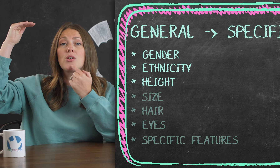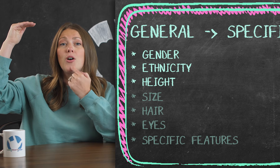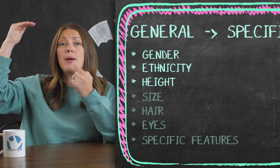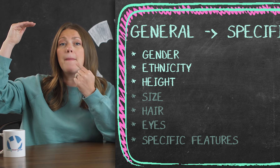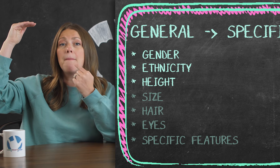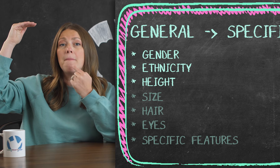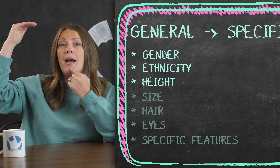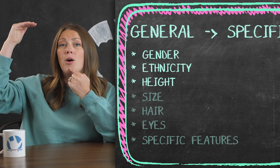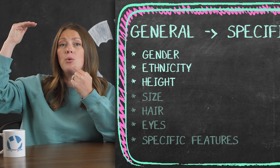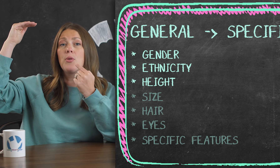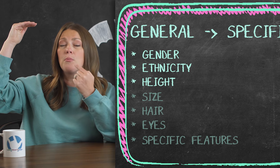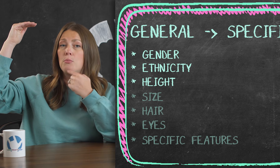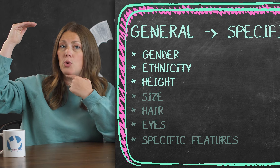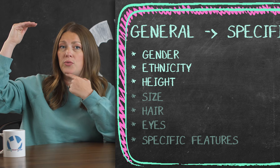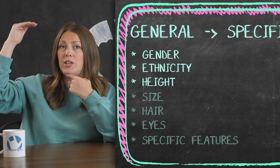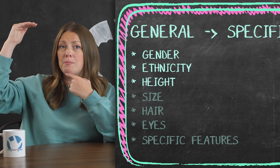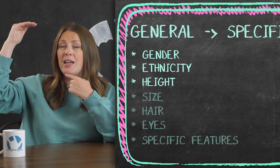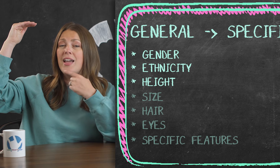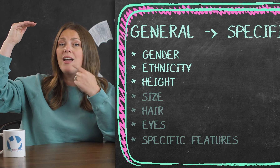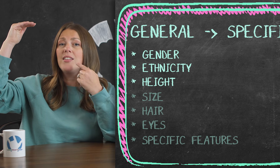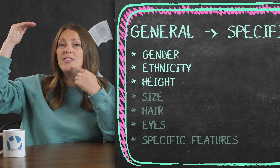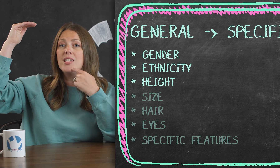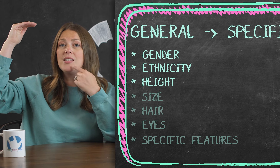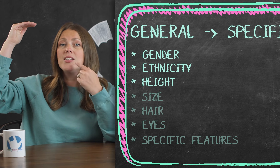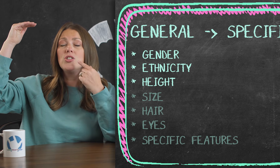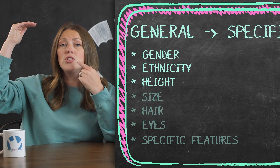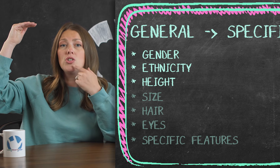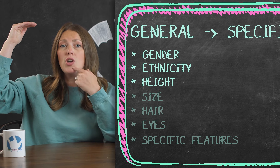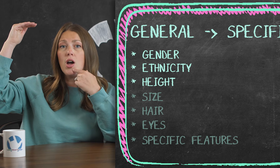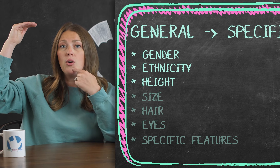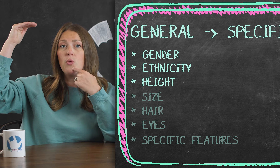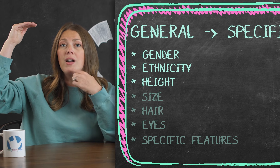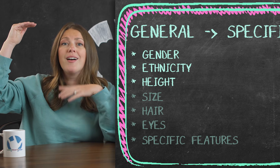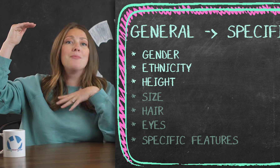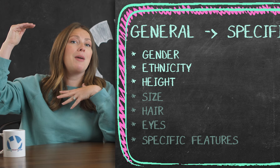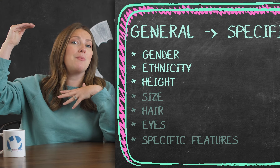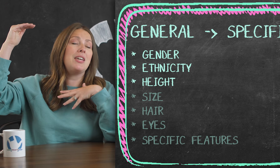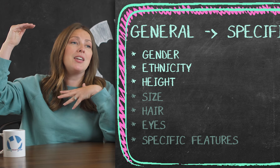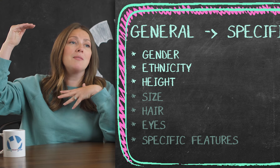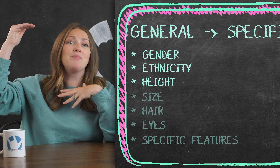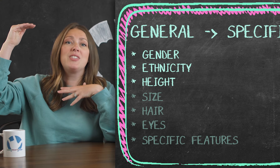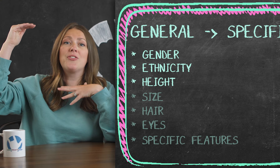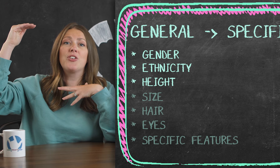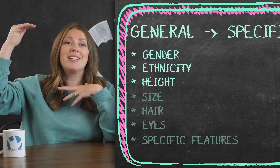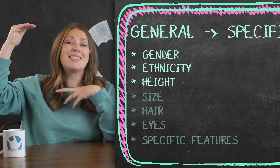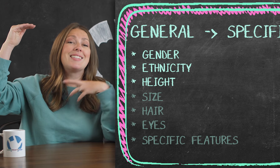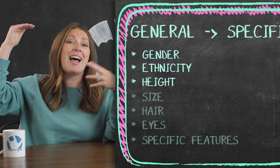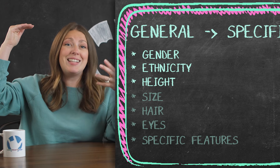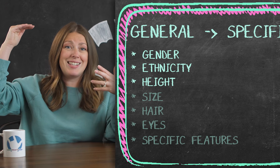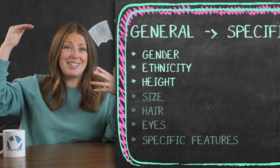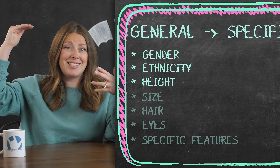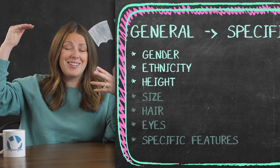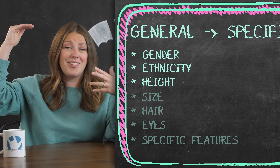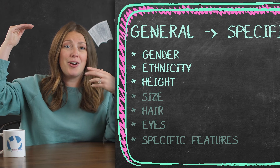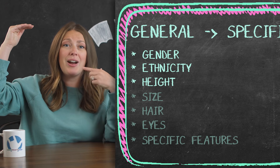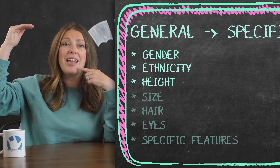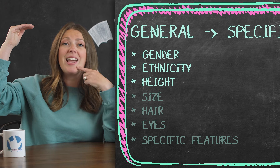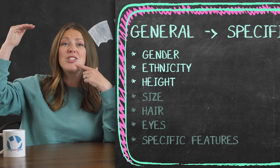called a mouth morpheme. And this is to show maybe different sizes, all right? And